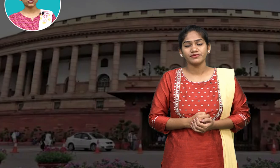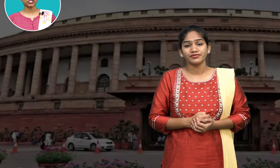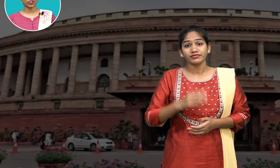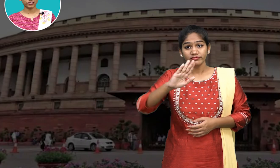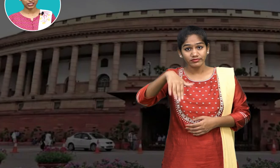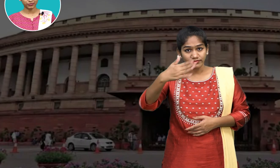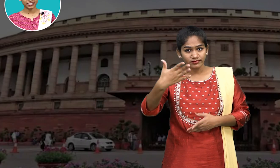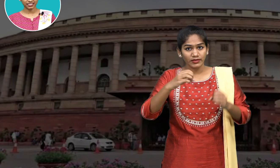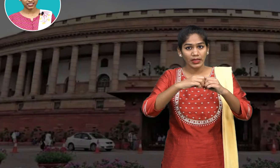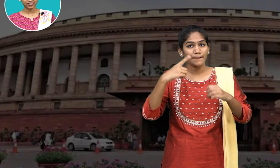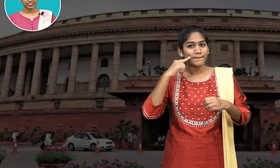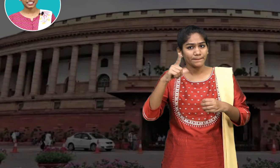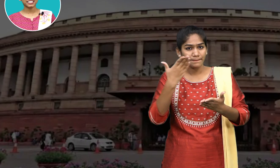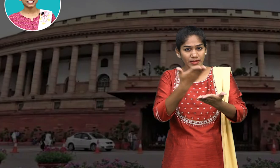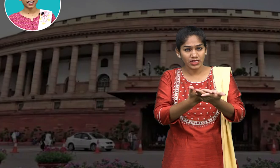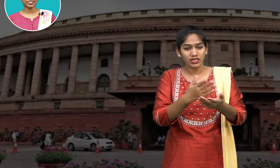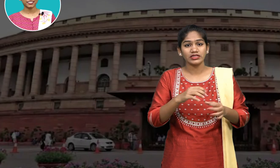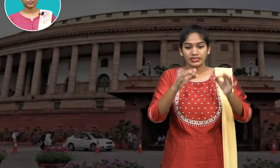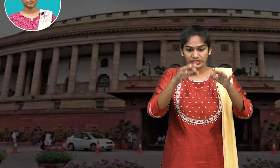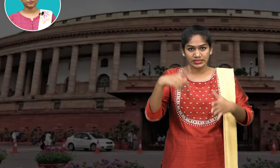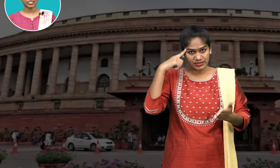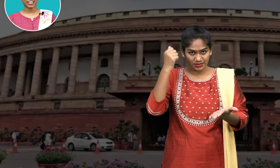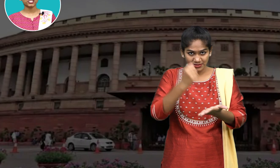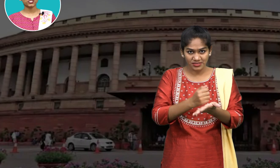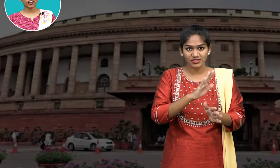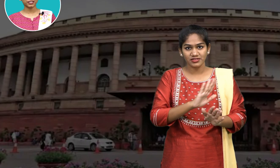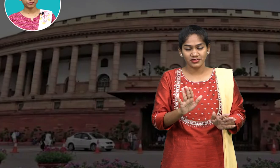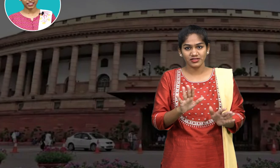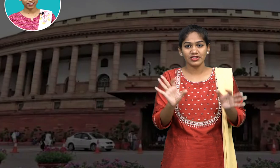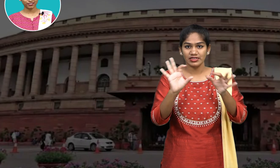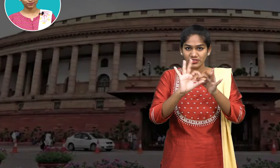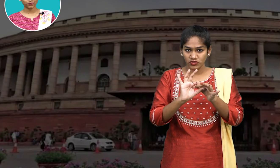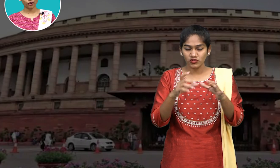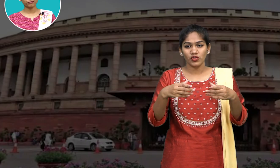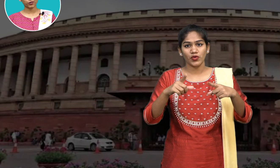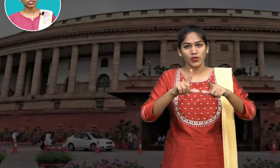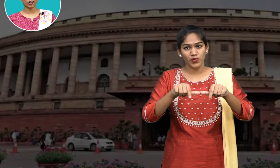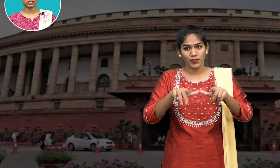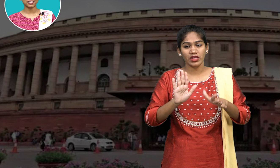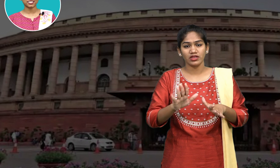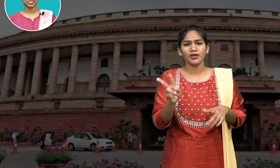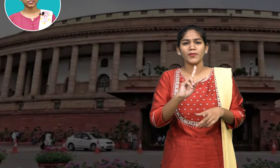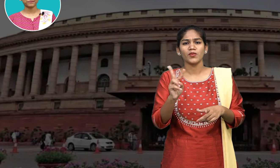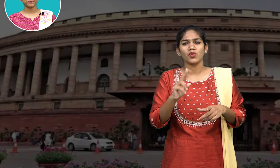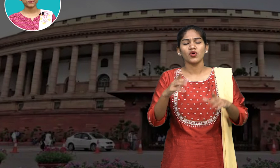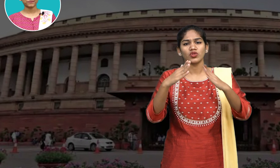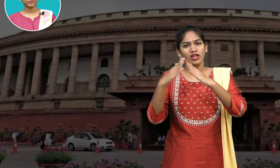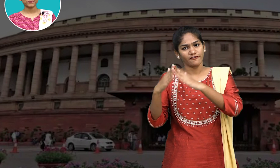the future of this bill is decided in a joint meeting of both houses.